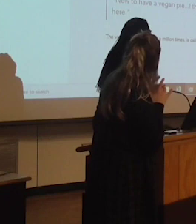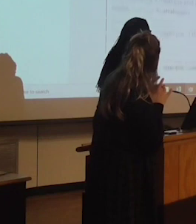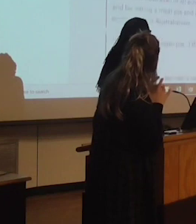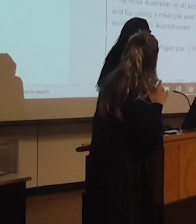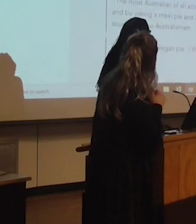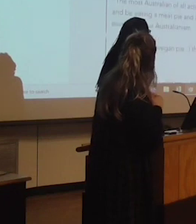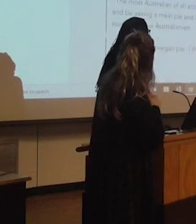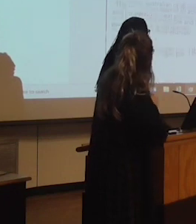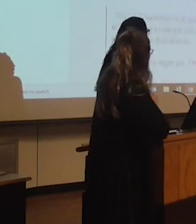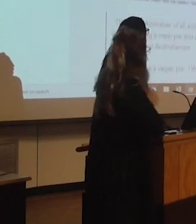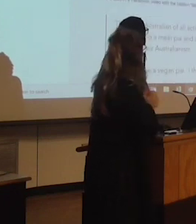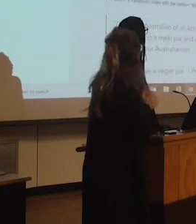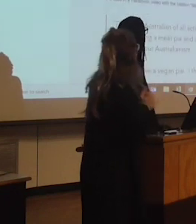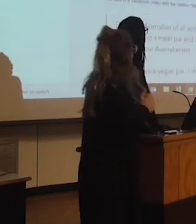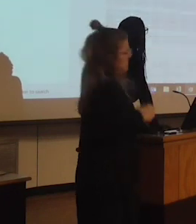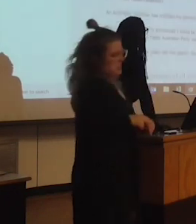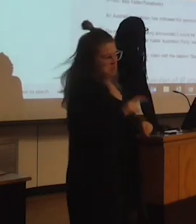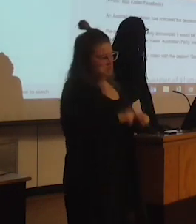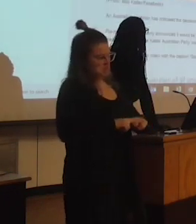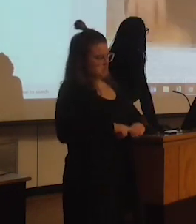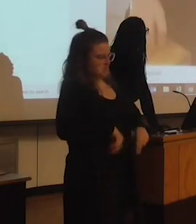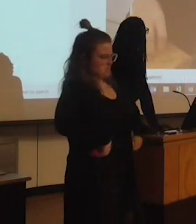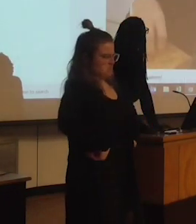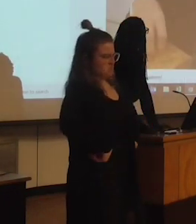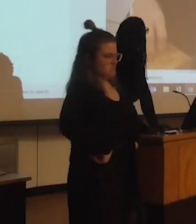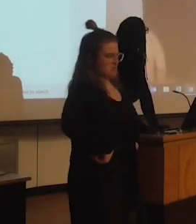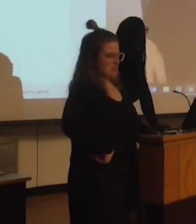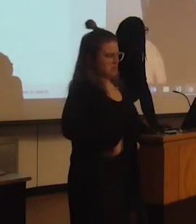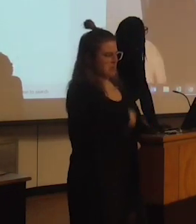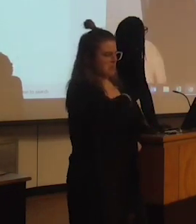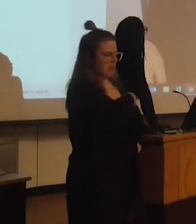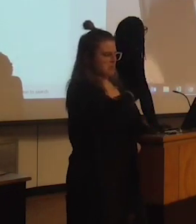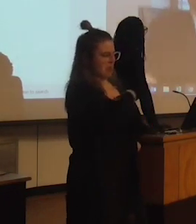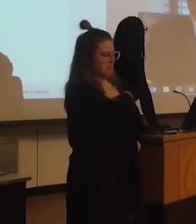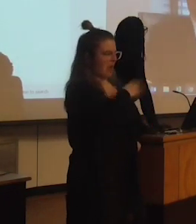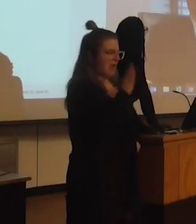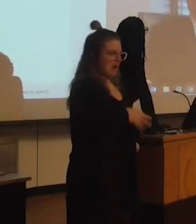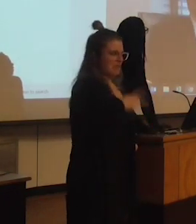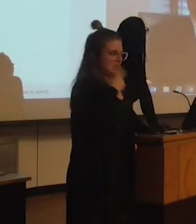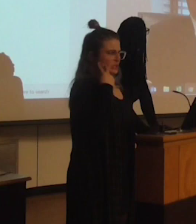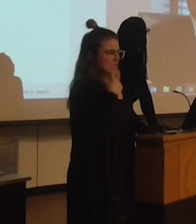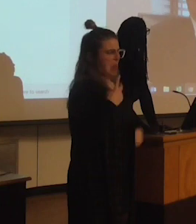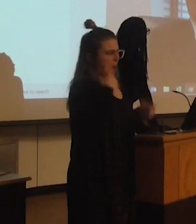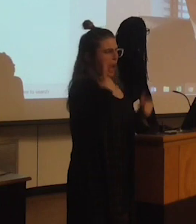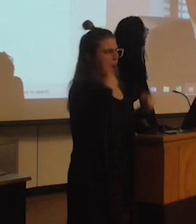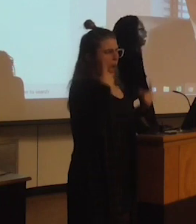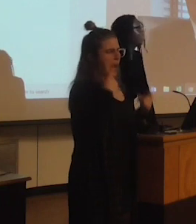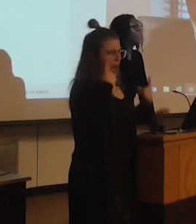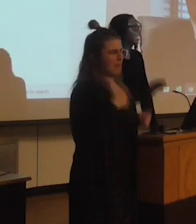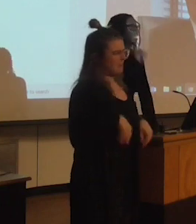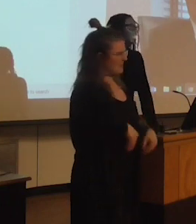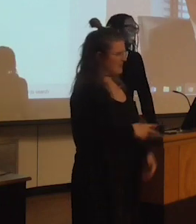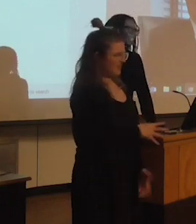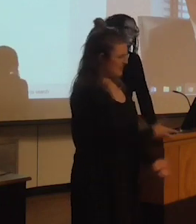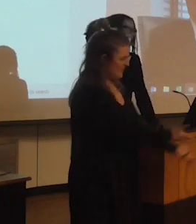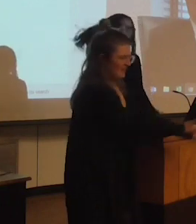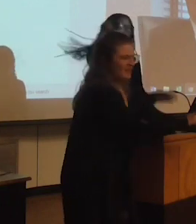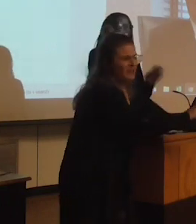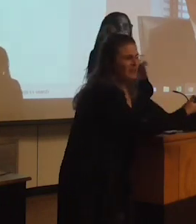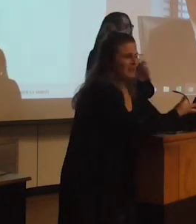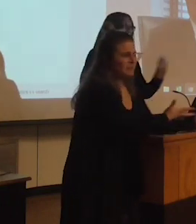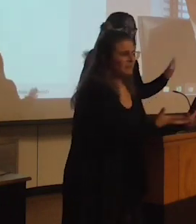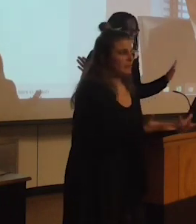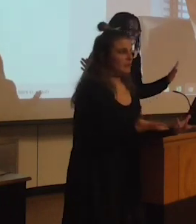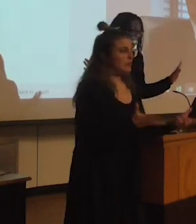at football stadium. He's like, yeah, like, so he's like, whining about this. Like, I've never seen bigger crybabies than people who, like, you know, like, so